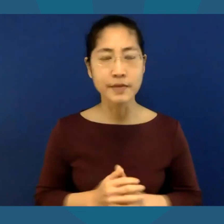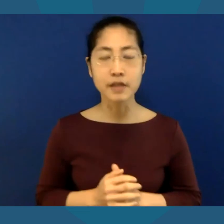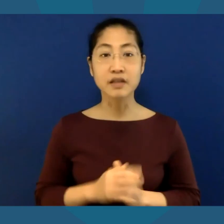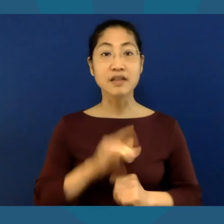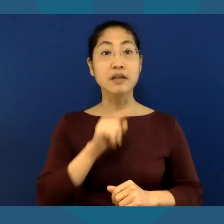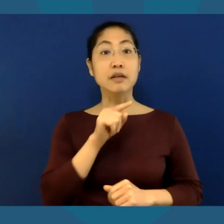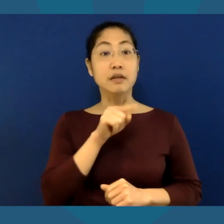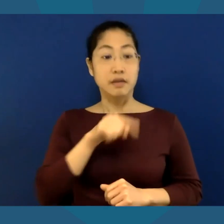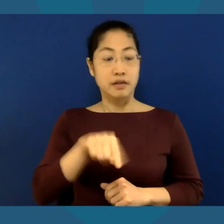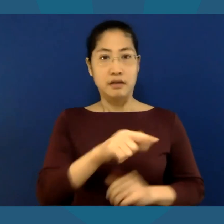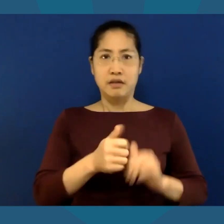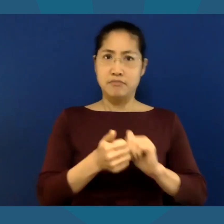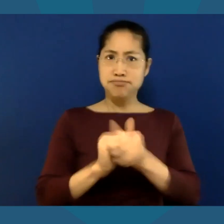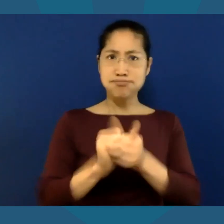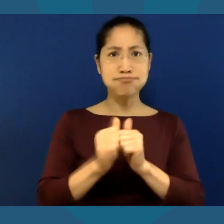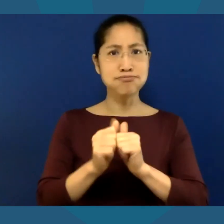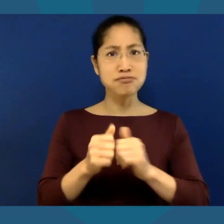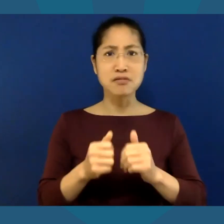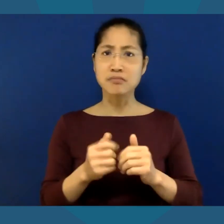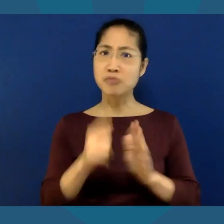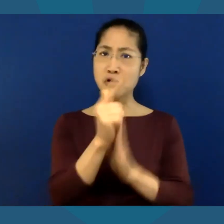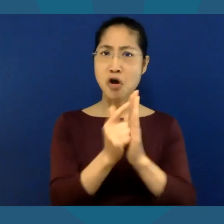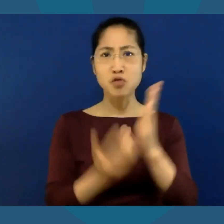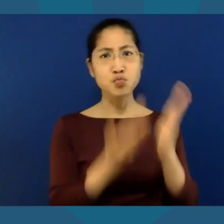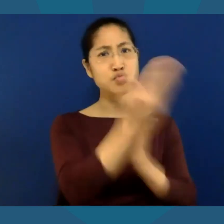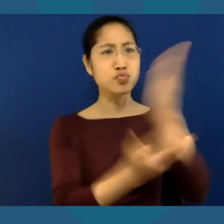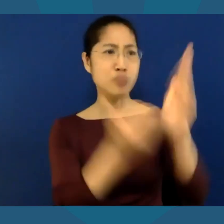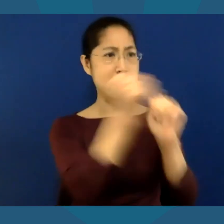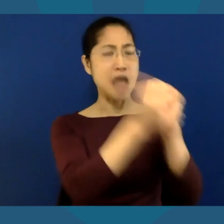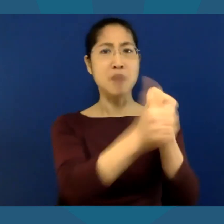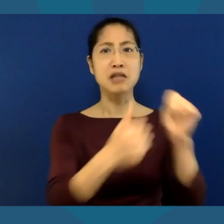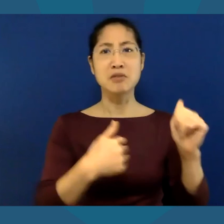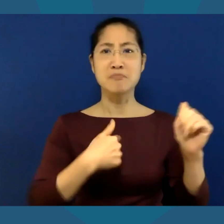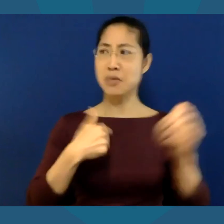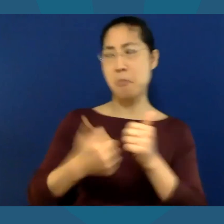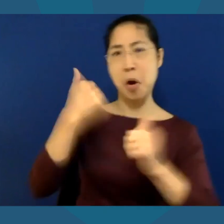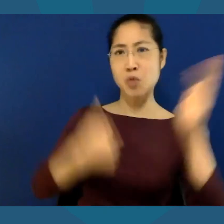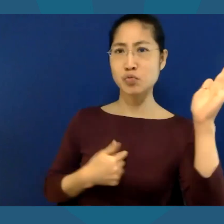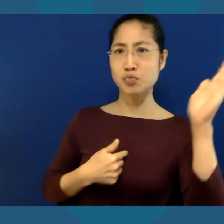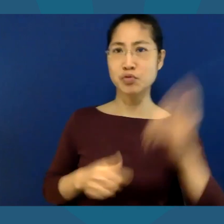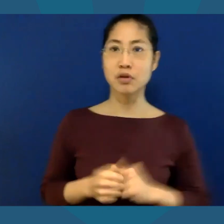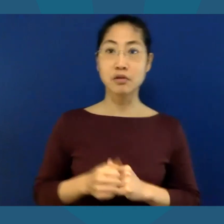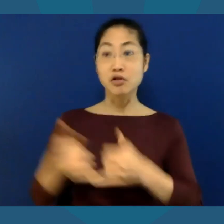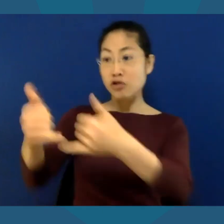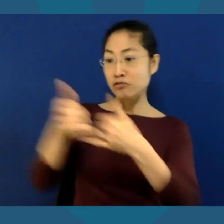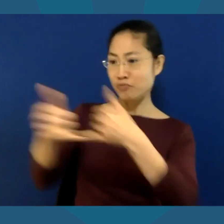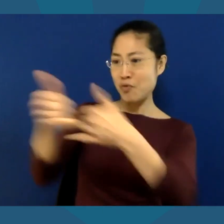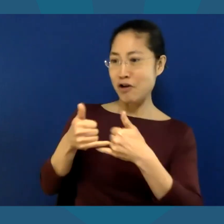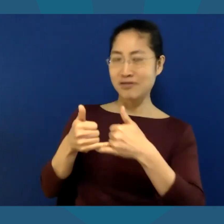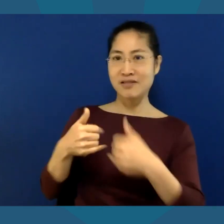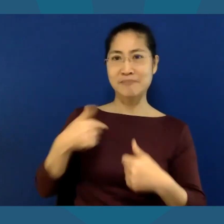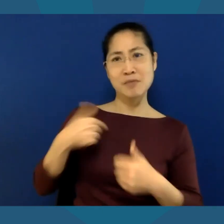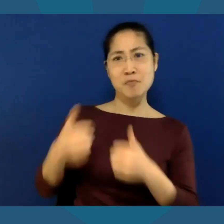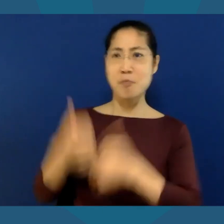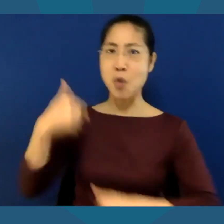It's not a contest of who passes the most legislation or who gets the most community